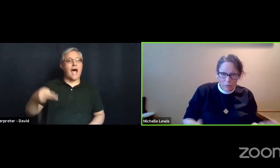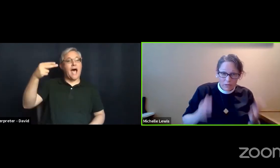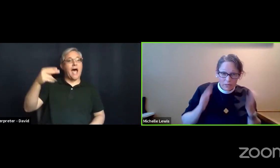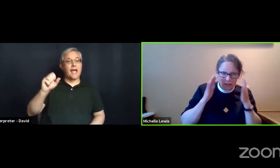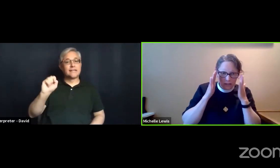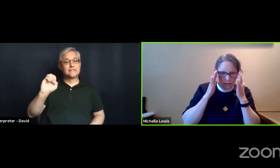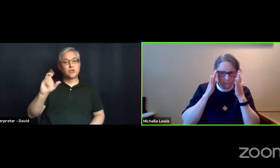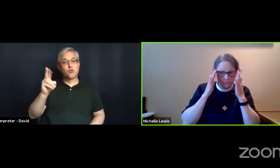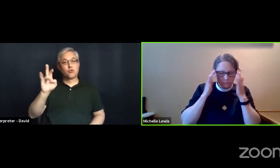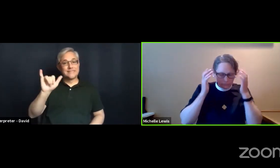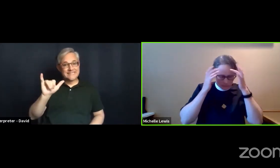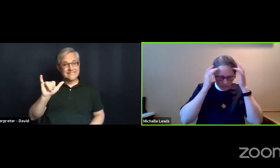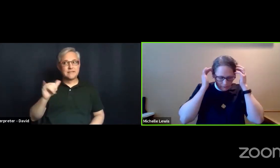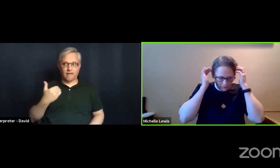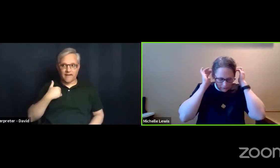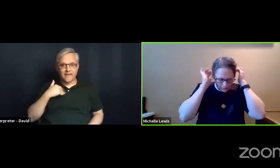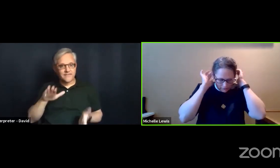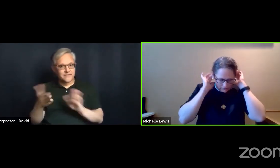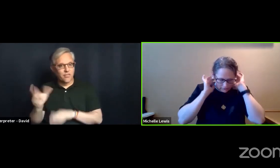row.